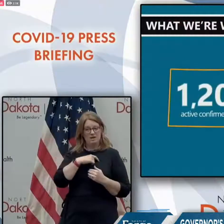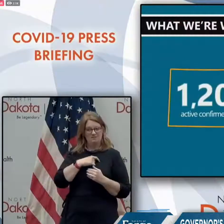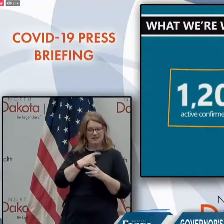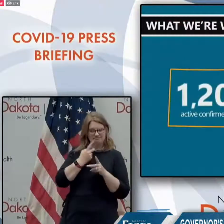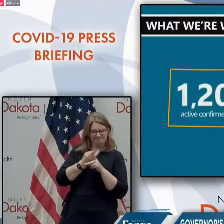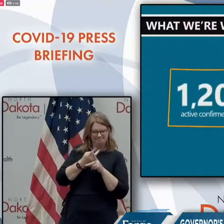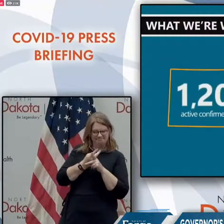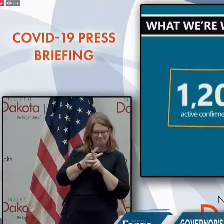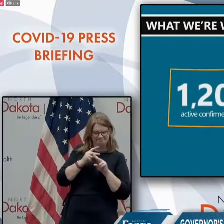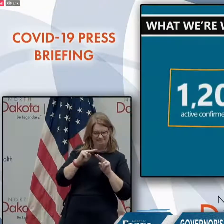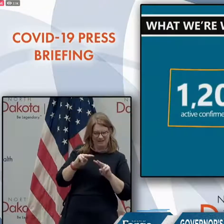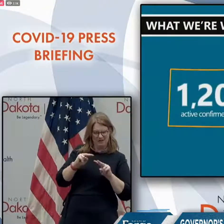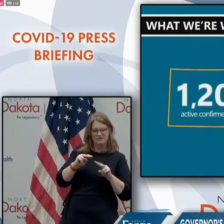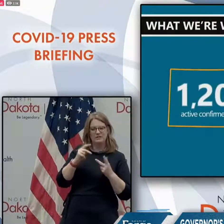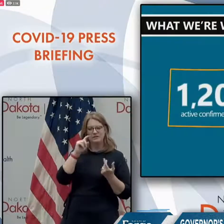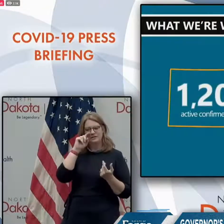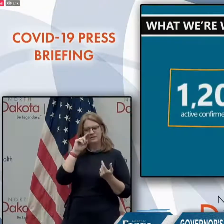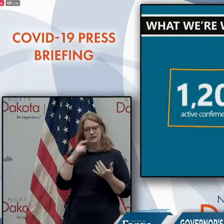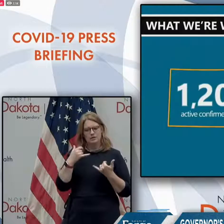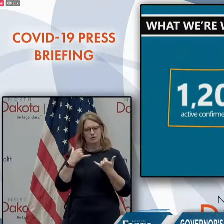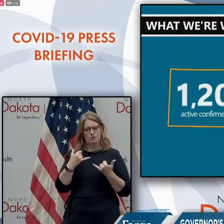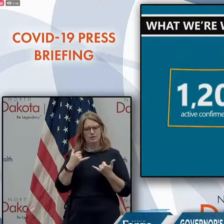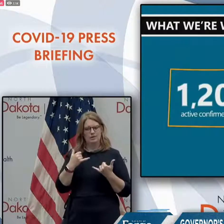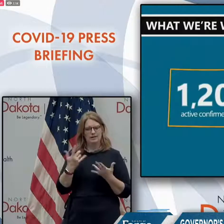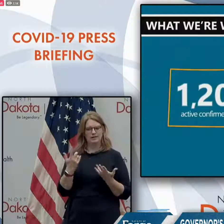now. We've got currently